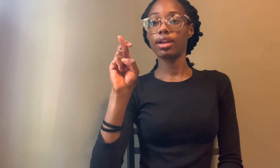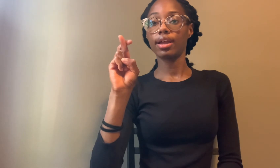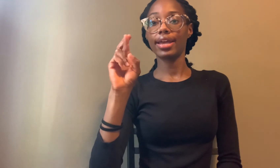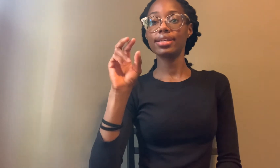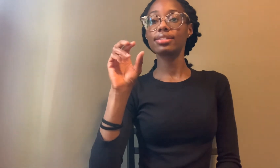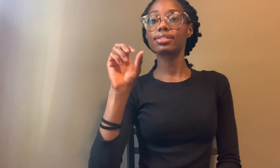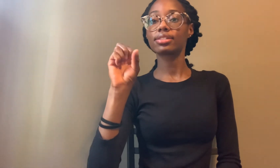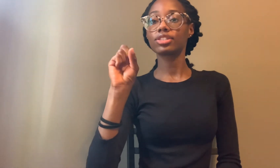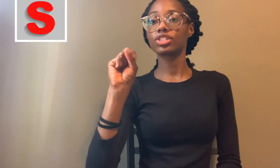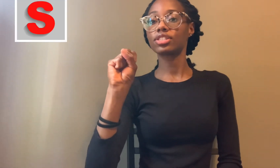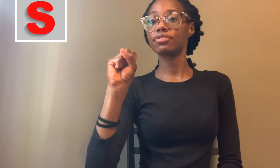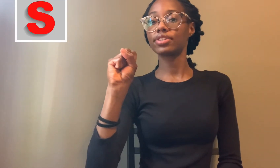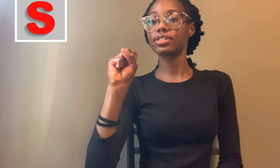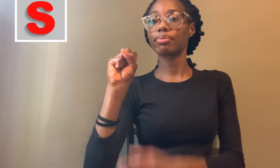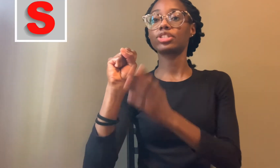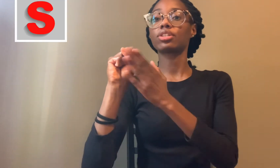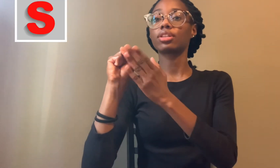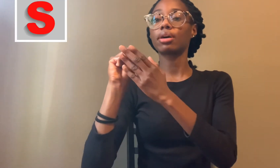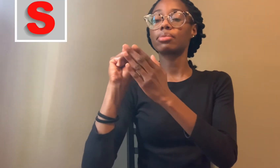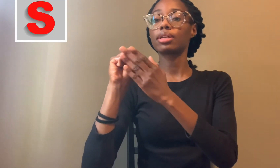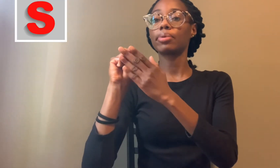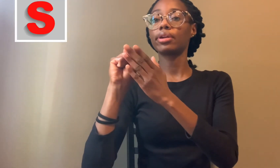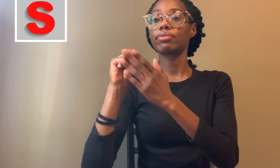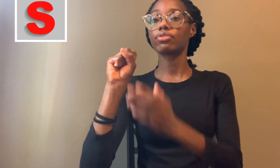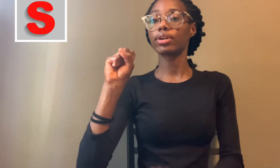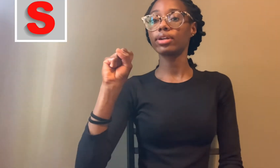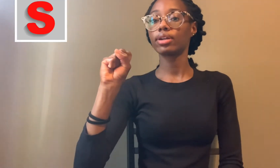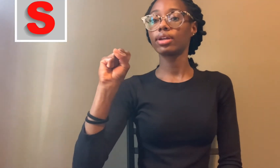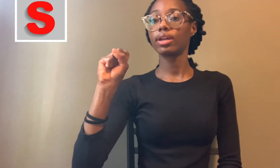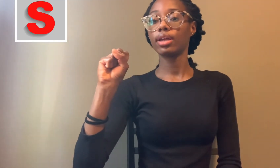S. Just the fist. Make sure the thumb is up here in front. S.